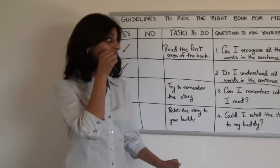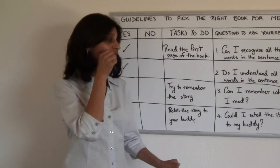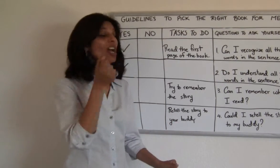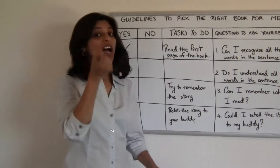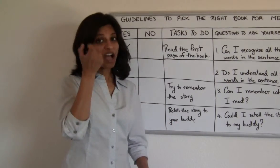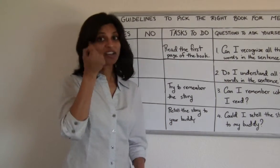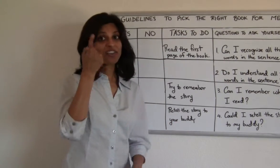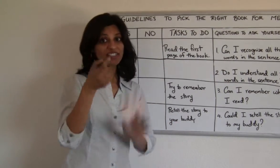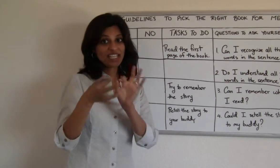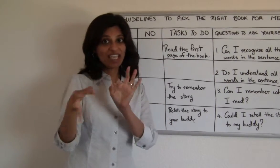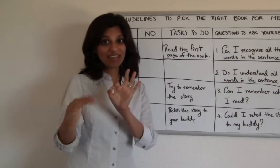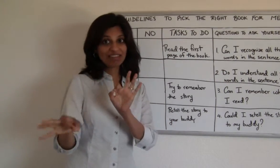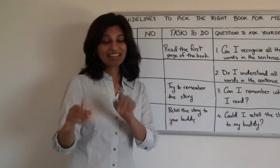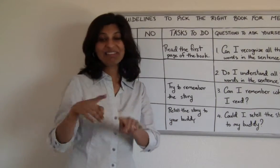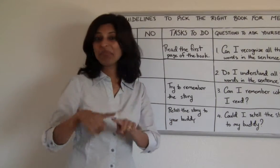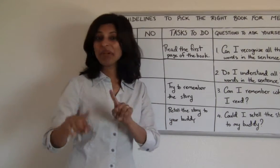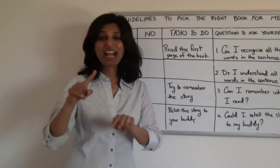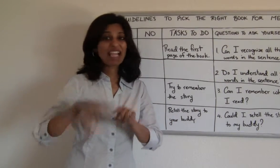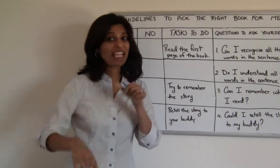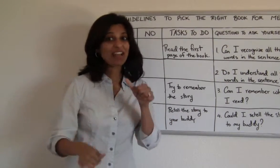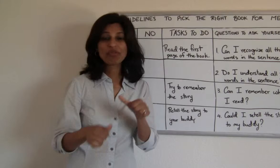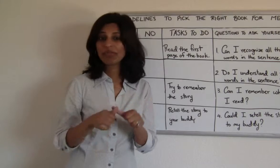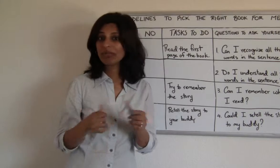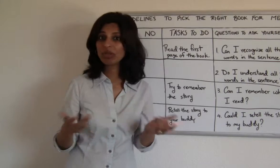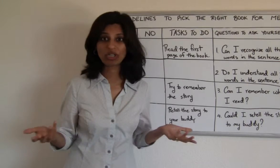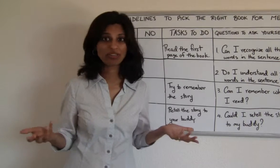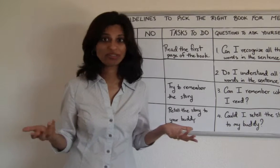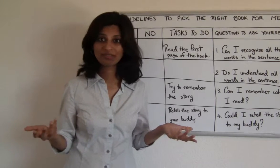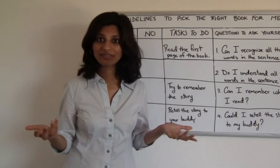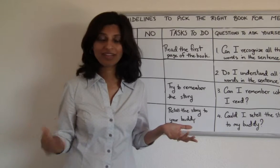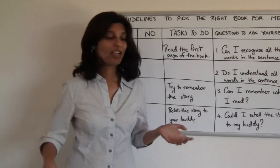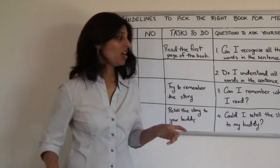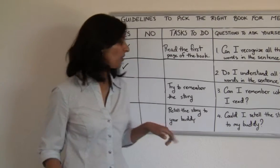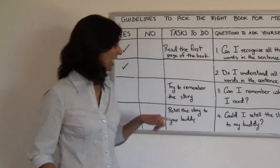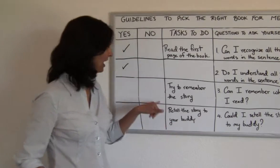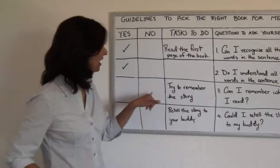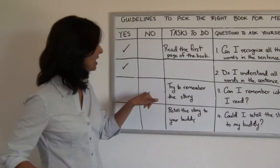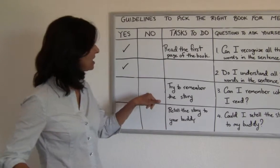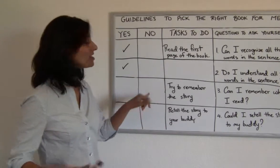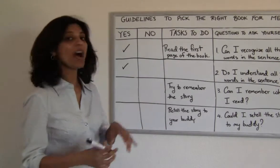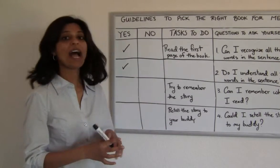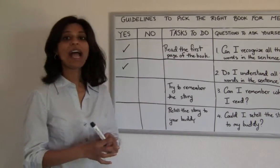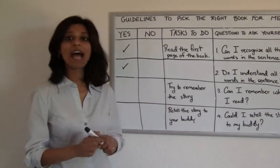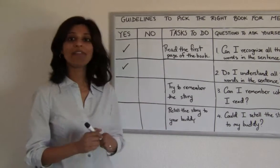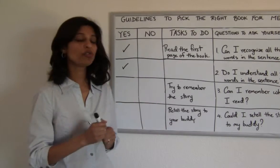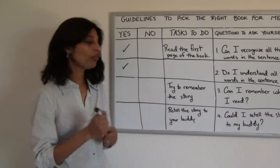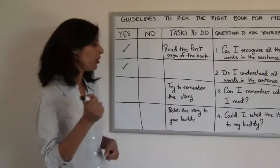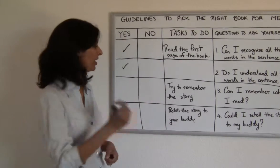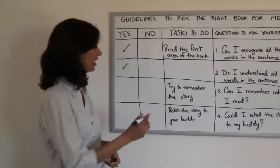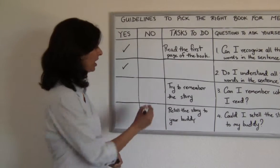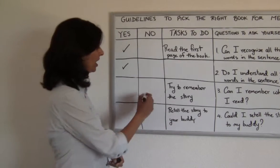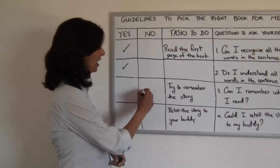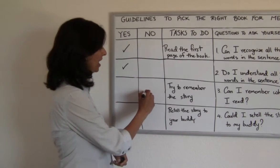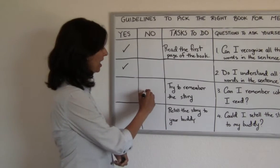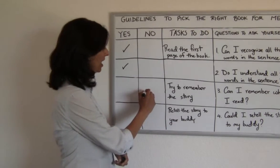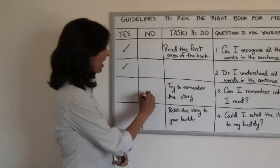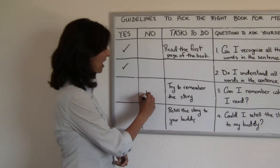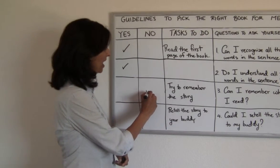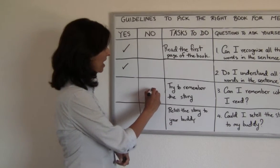could understand, but I can't remember. Okay? So I have to put a